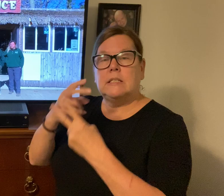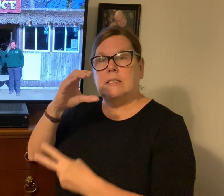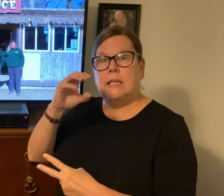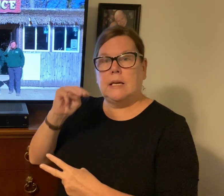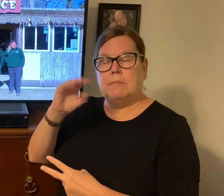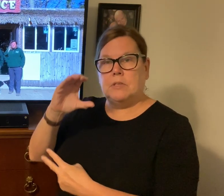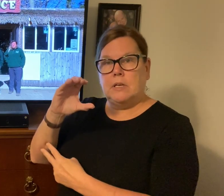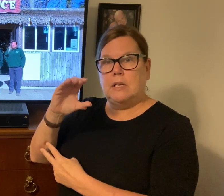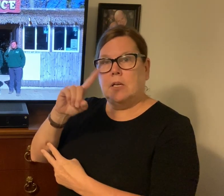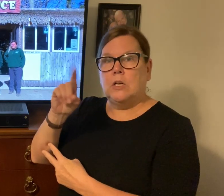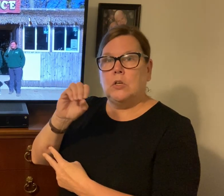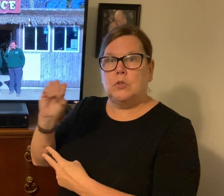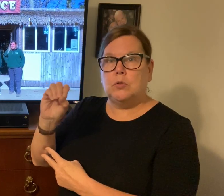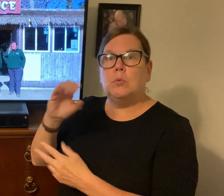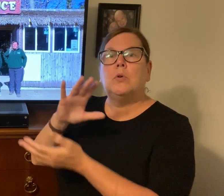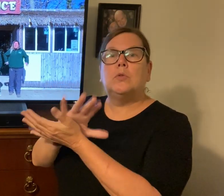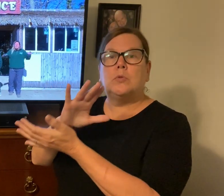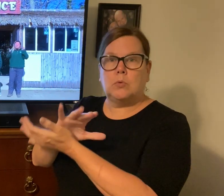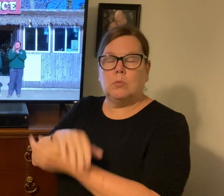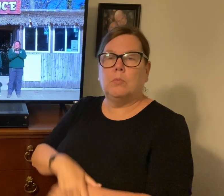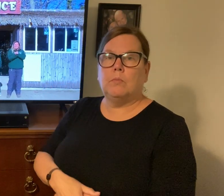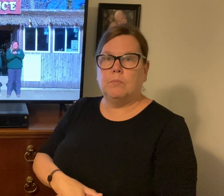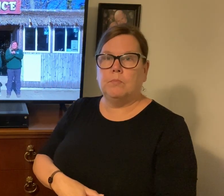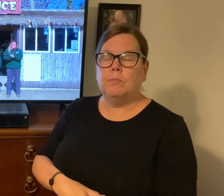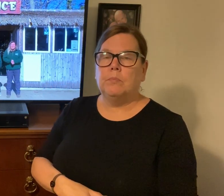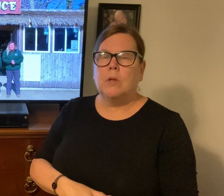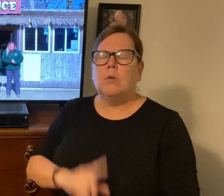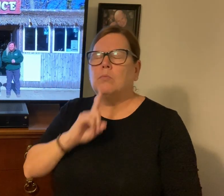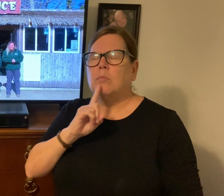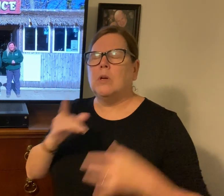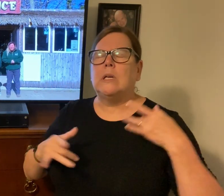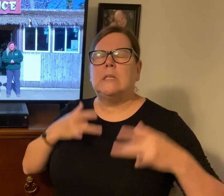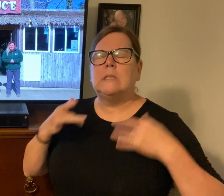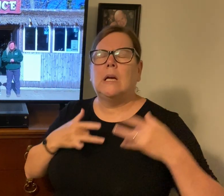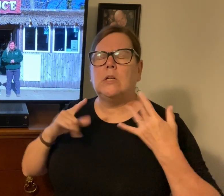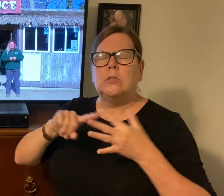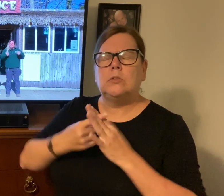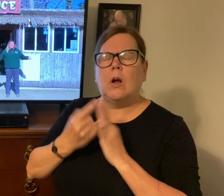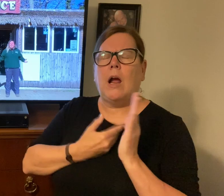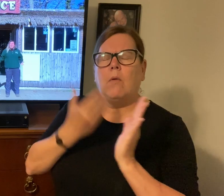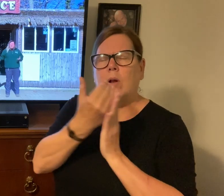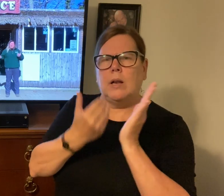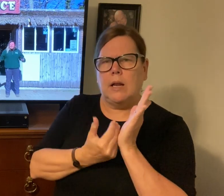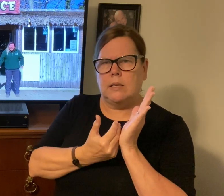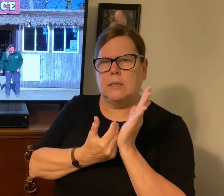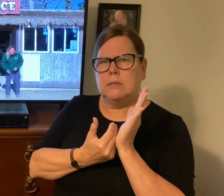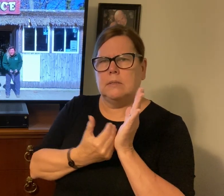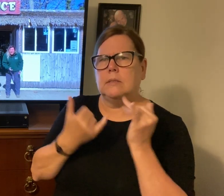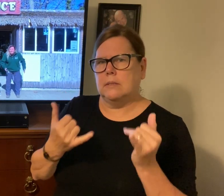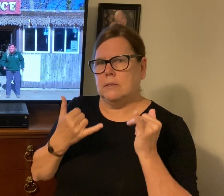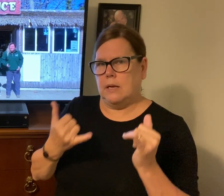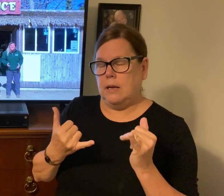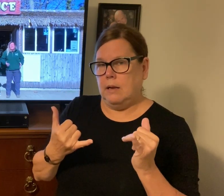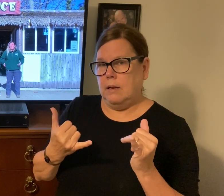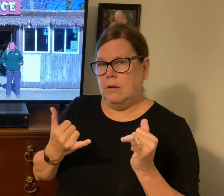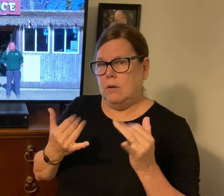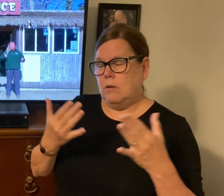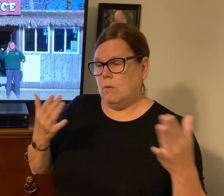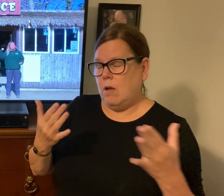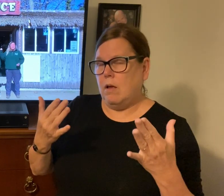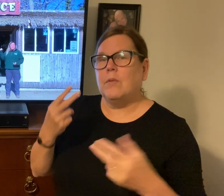CMC Zoo School. We are super excited to start off our lesson series. Today, we're going to